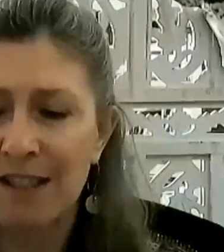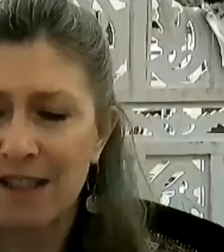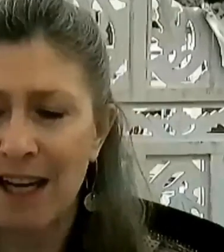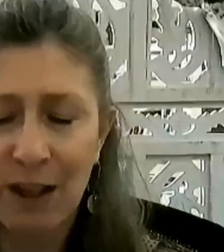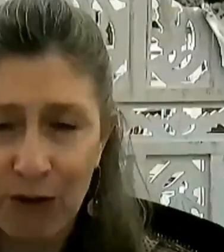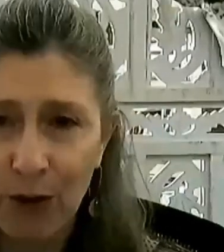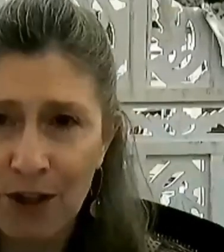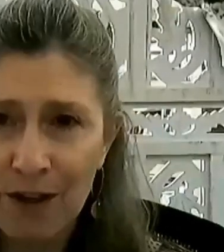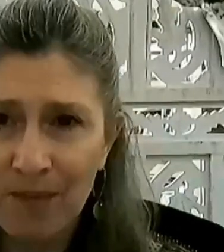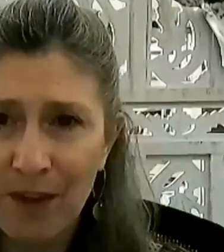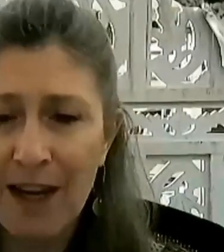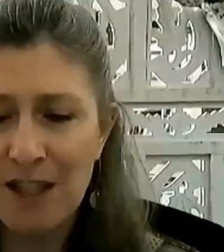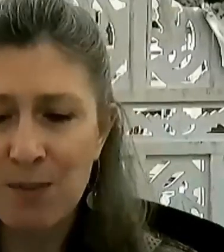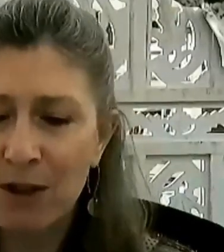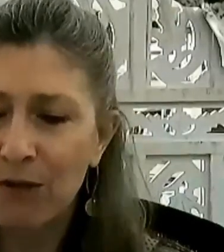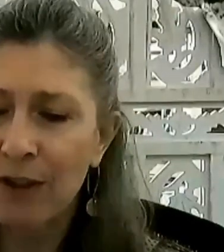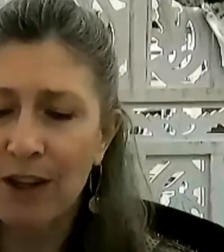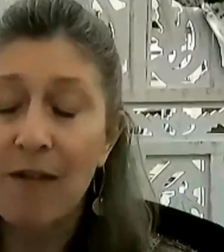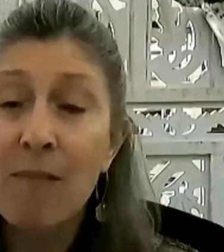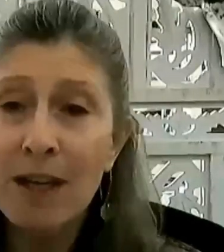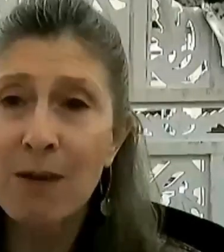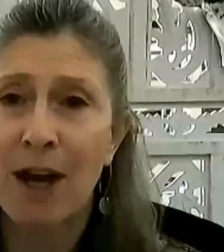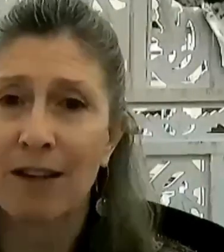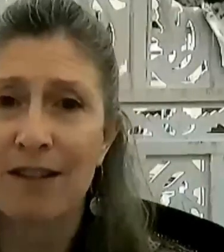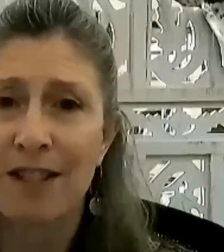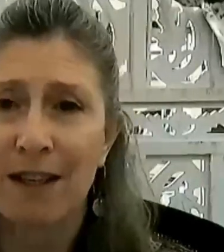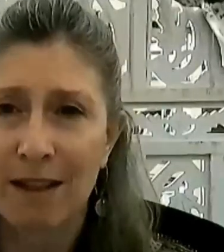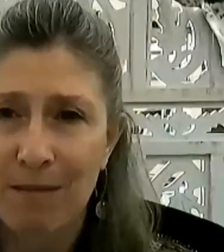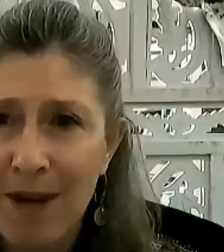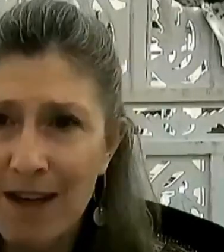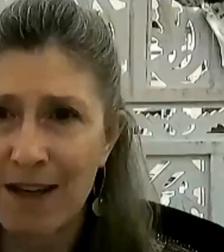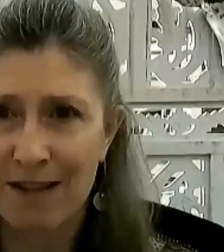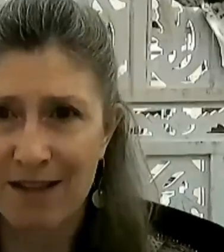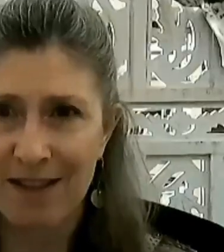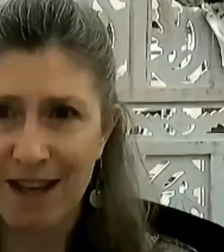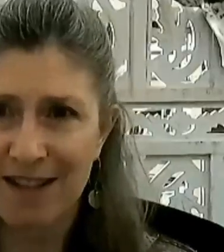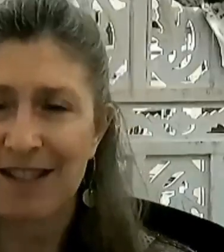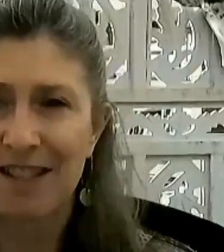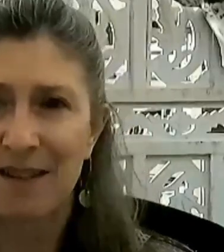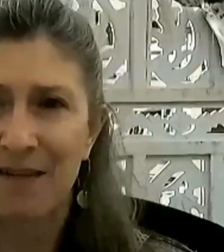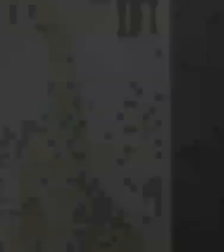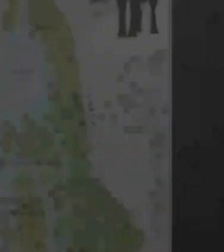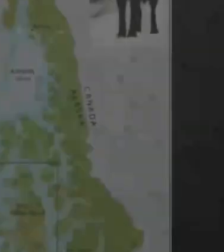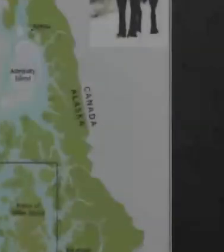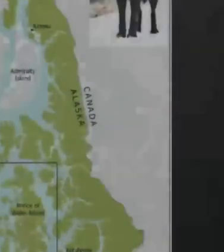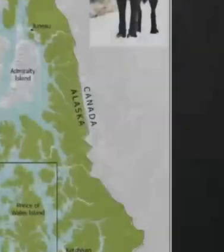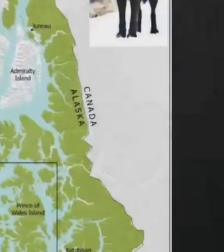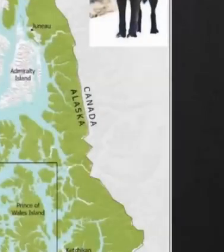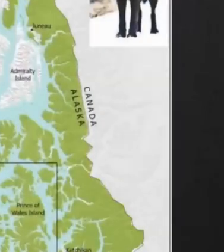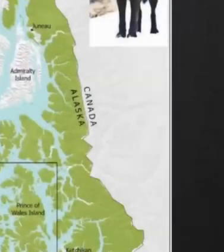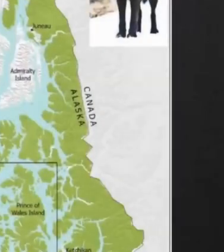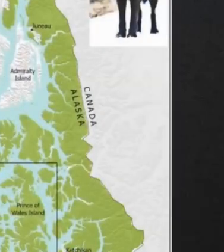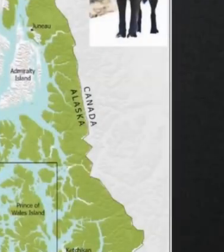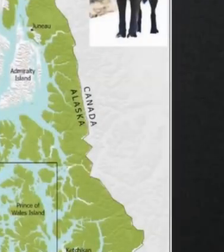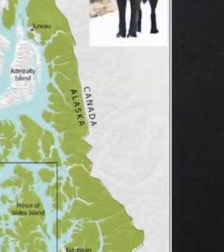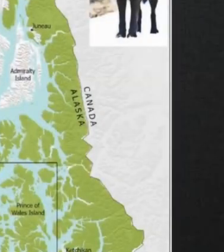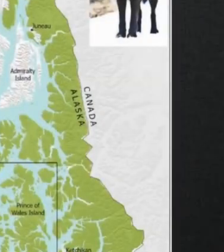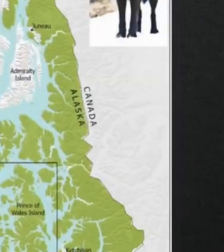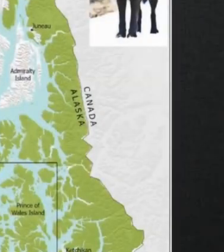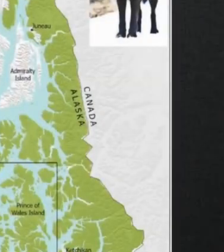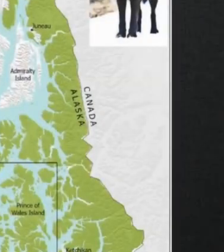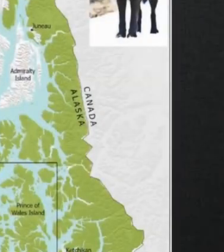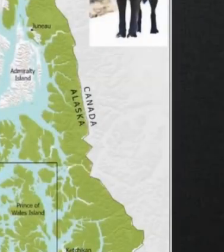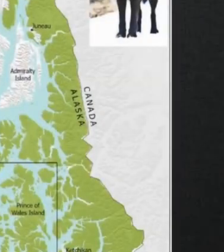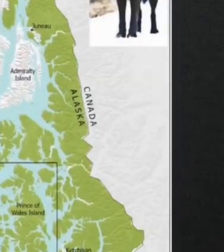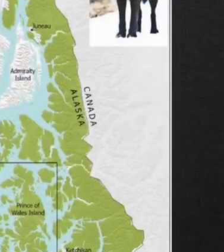Southeast Alaska to California, has been the field of many battles and many successes. The Alexander